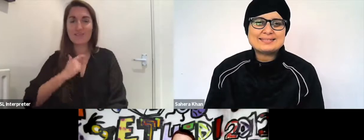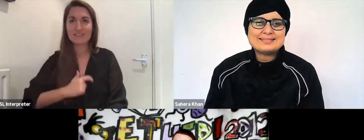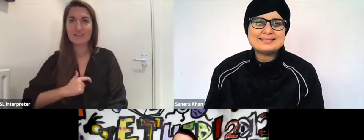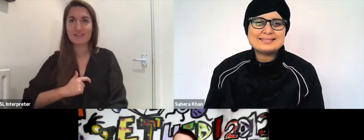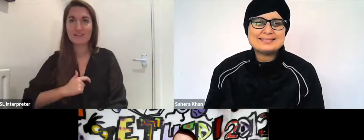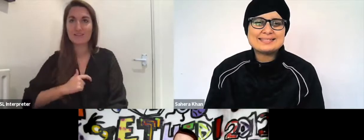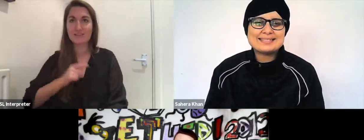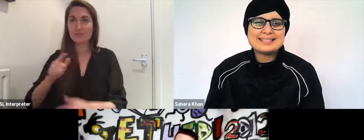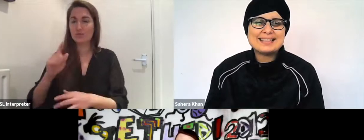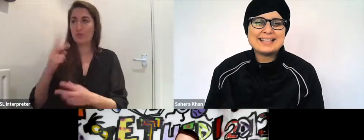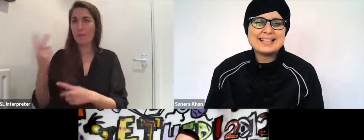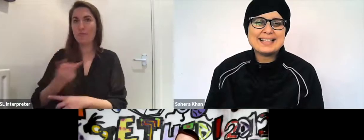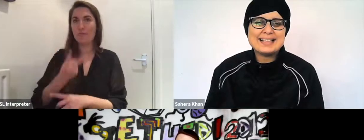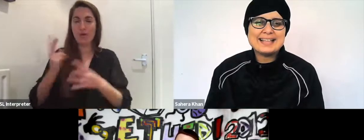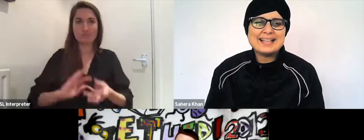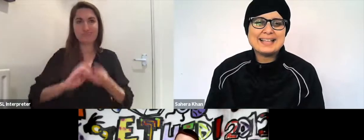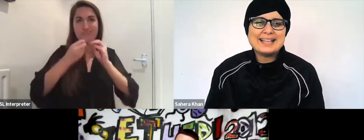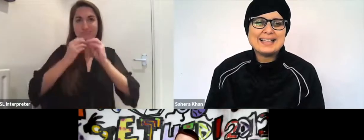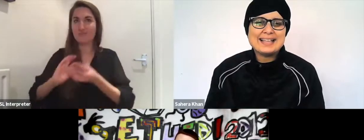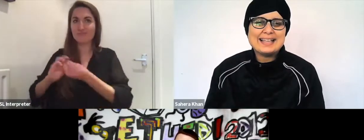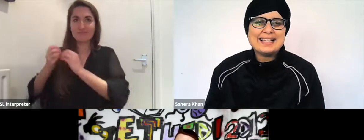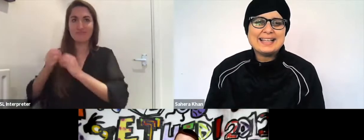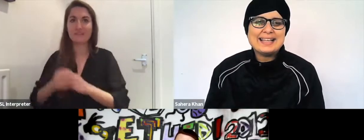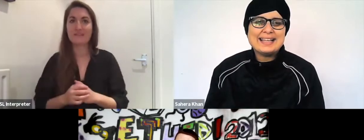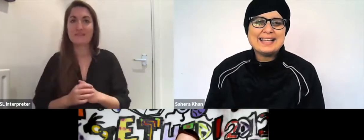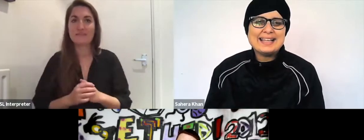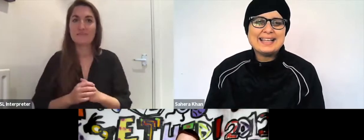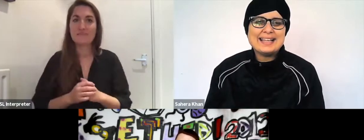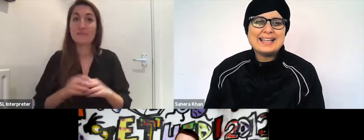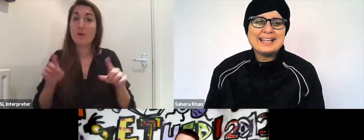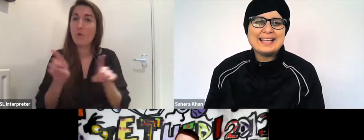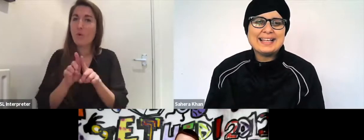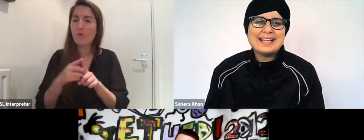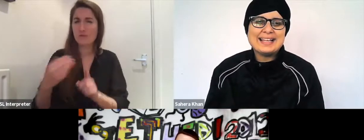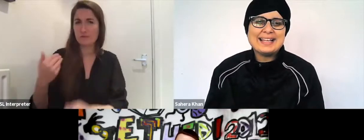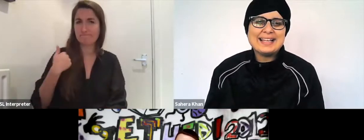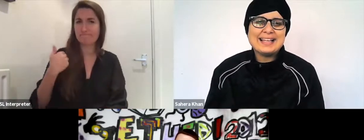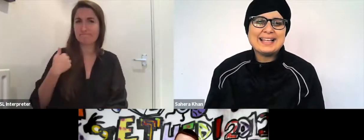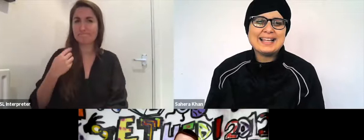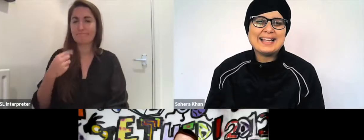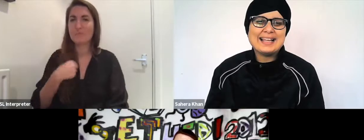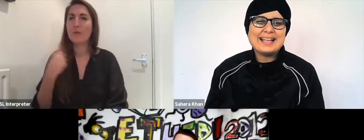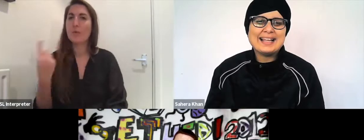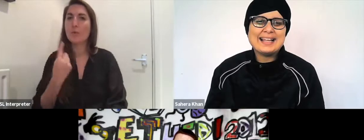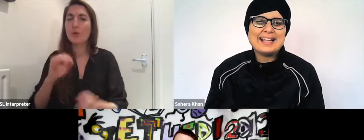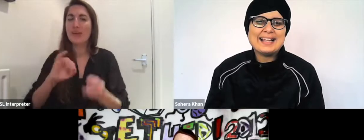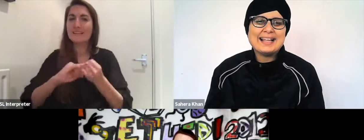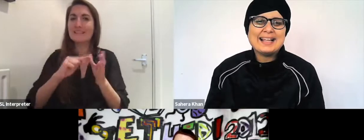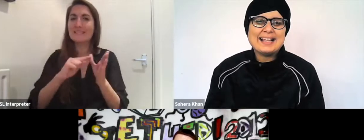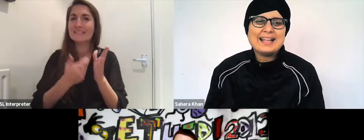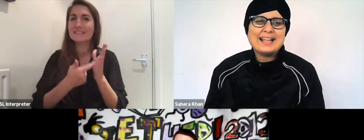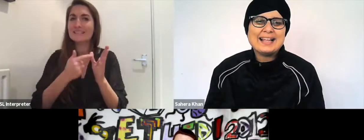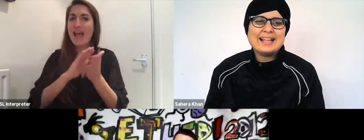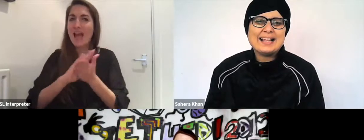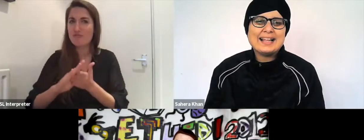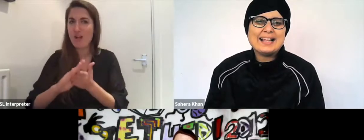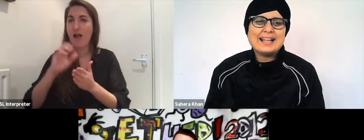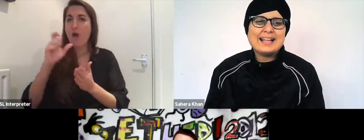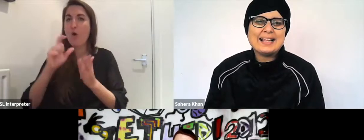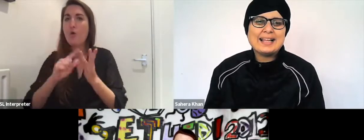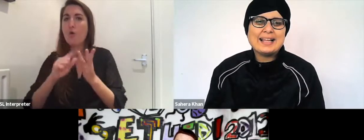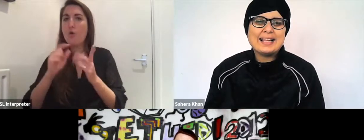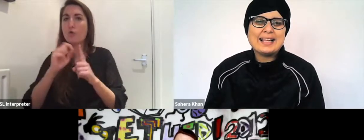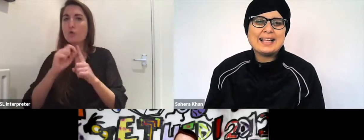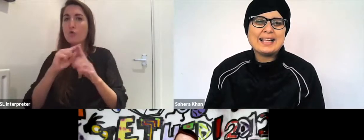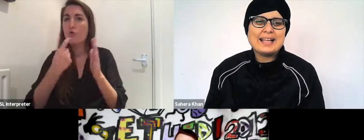brilliant. Also reminds me of Sarah Cooper, who's come to such prominence in the last few